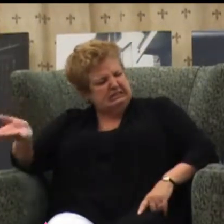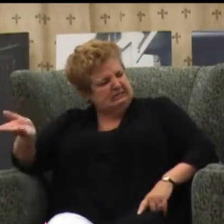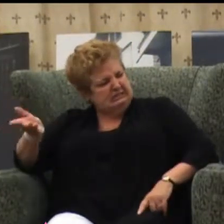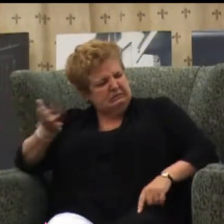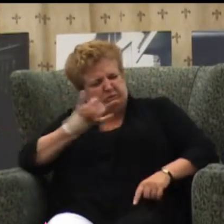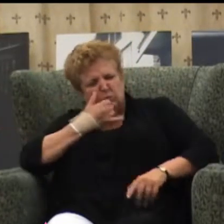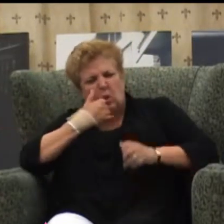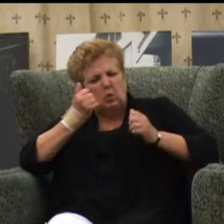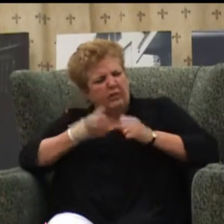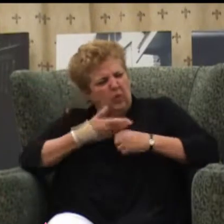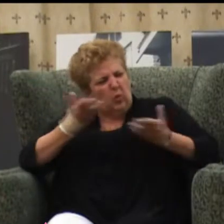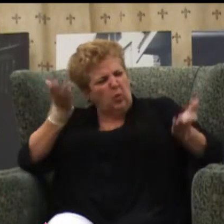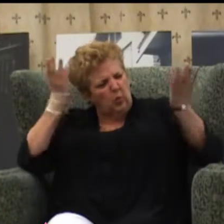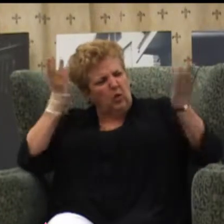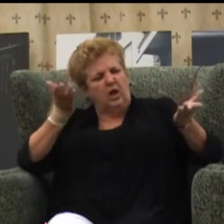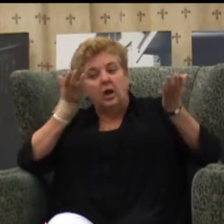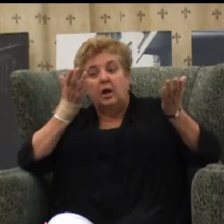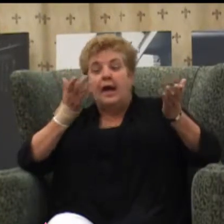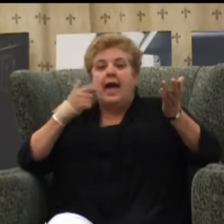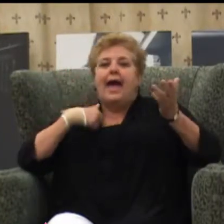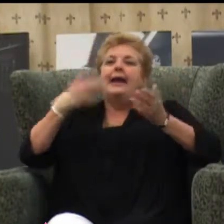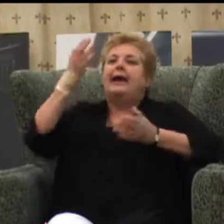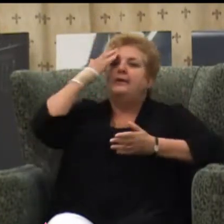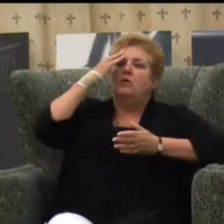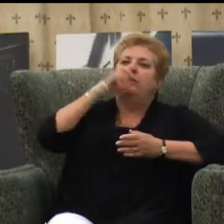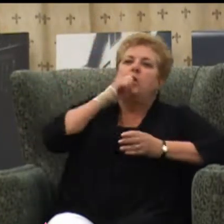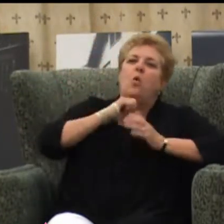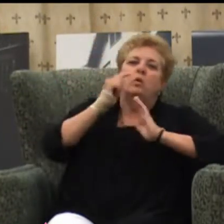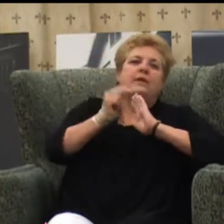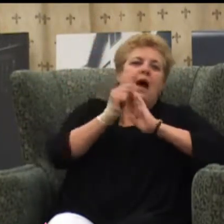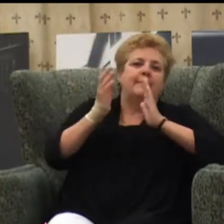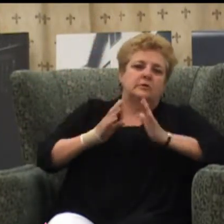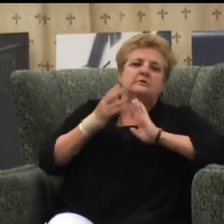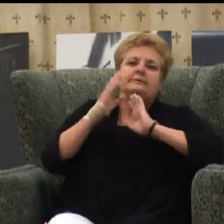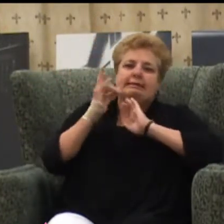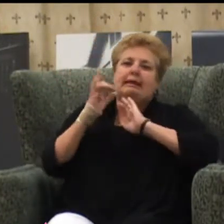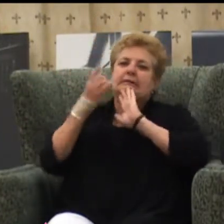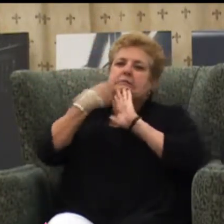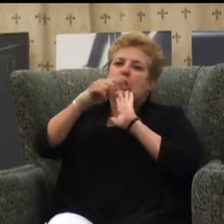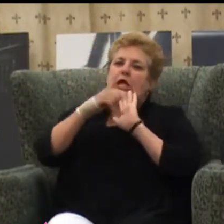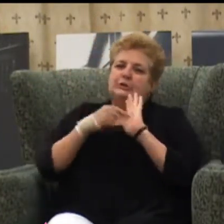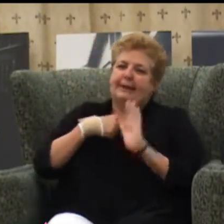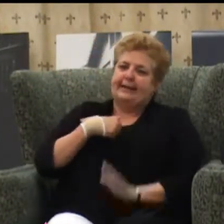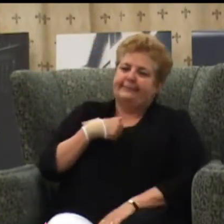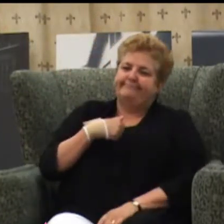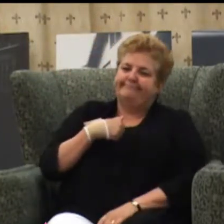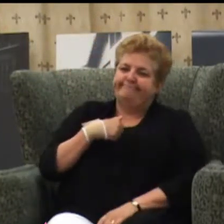you? And I know the old-timers were judging me. If you're new, we're judging.